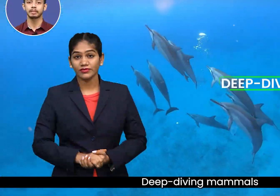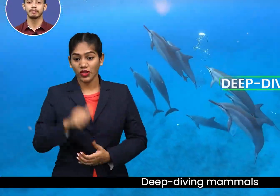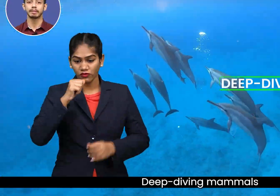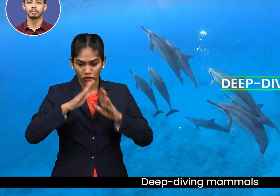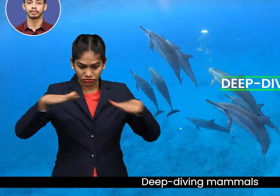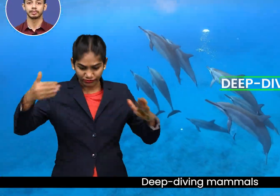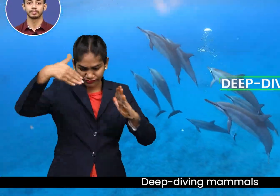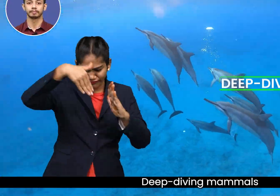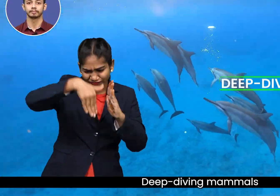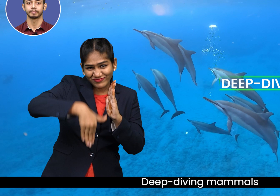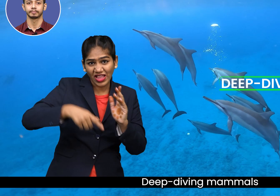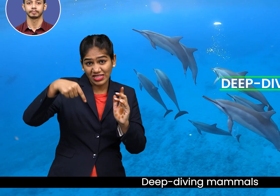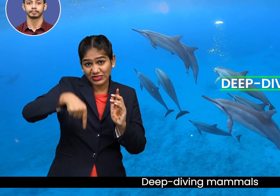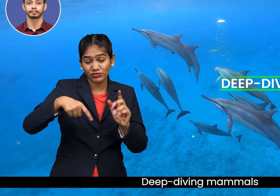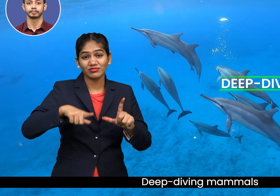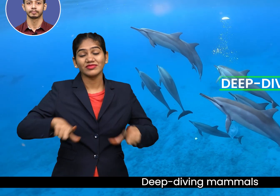Deep diving mammals.